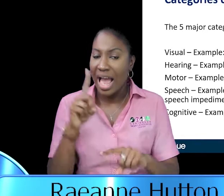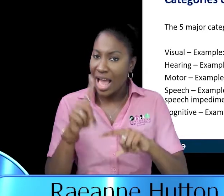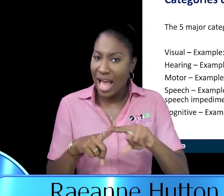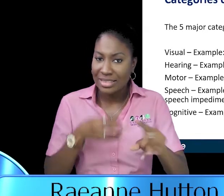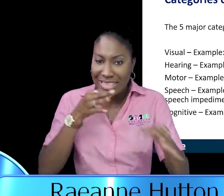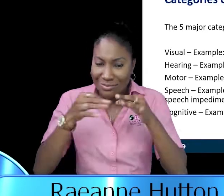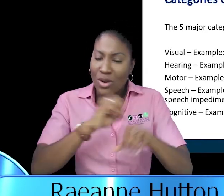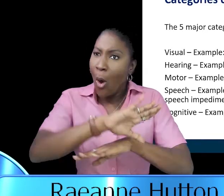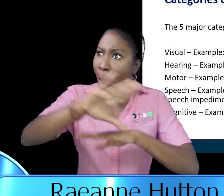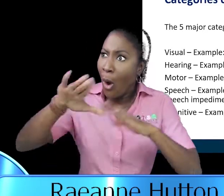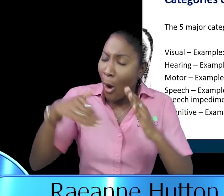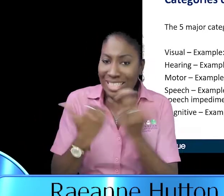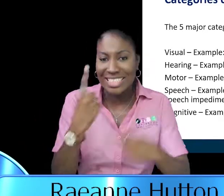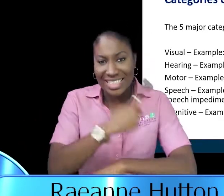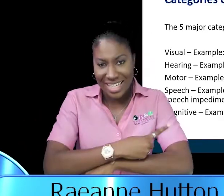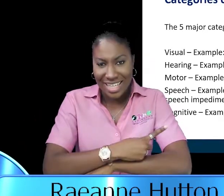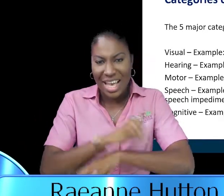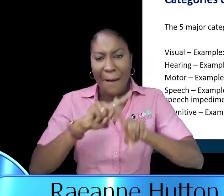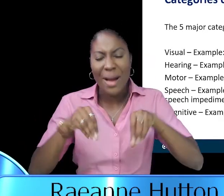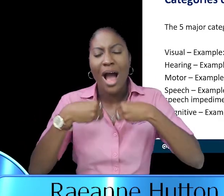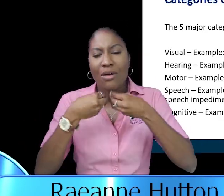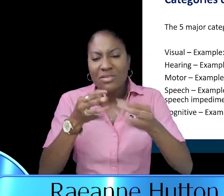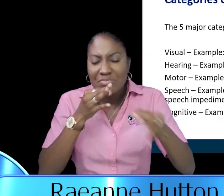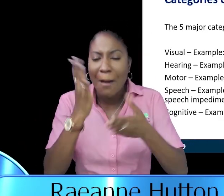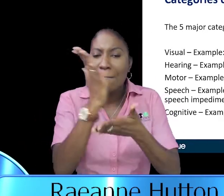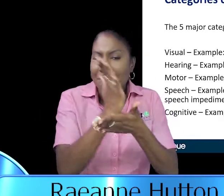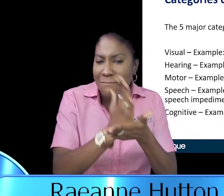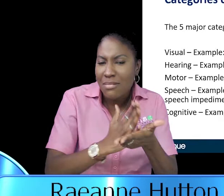We won't be going through all those today. This is just kind of an introduction.